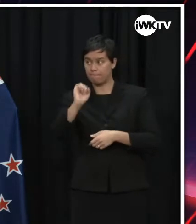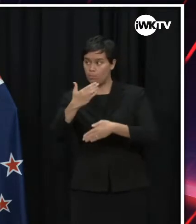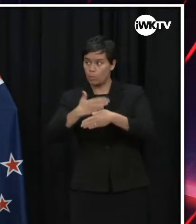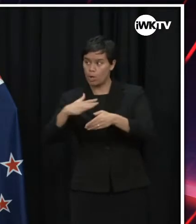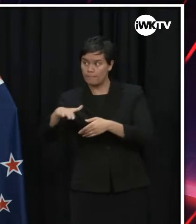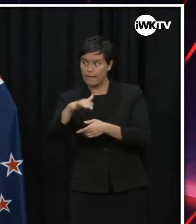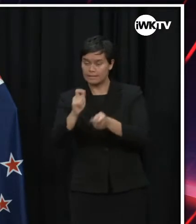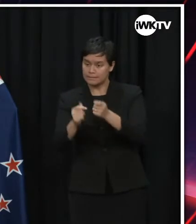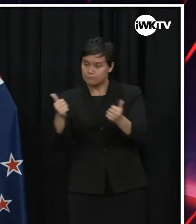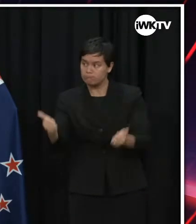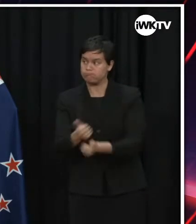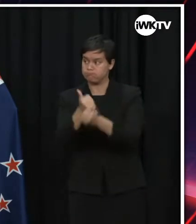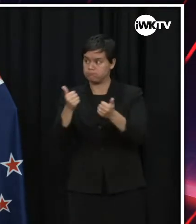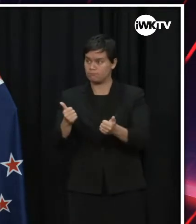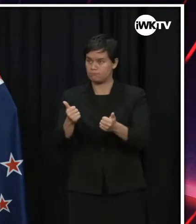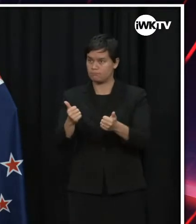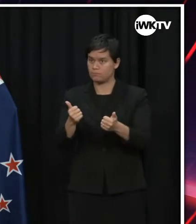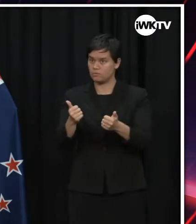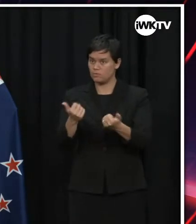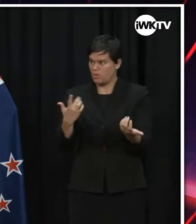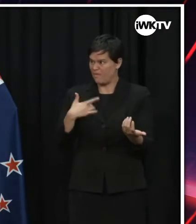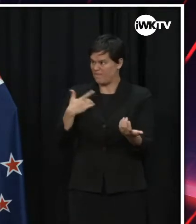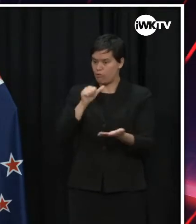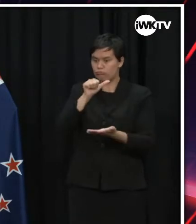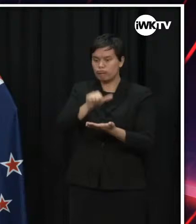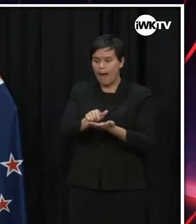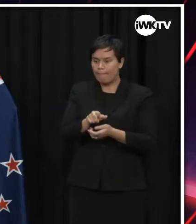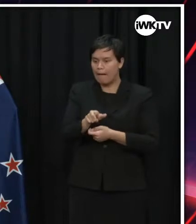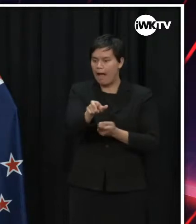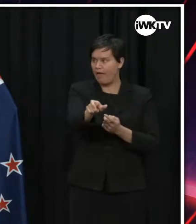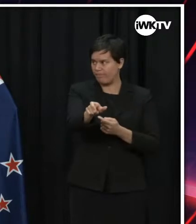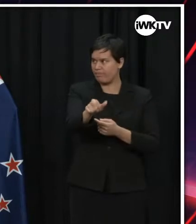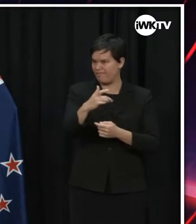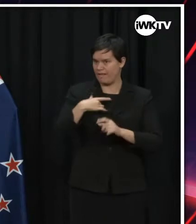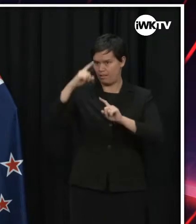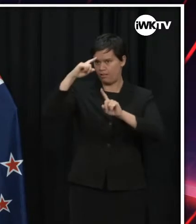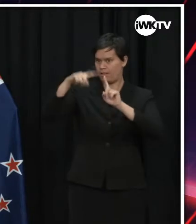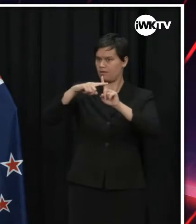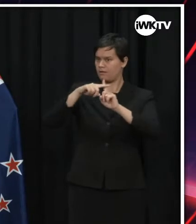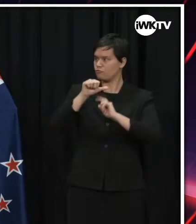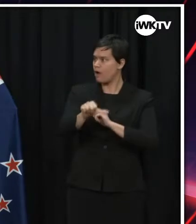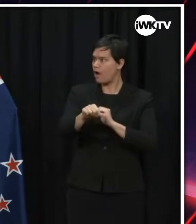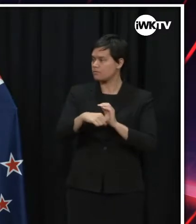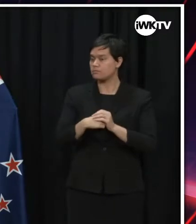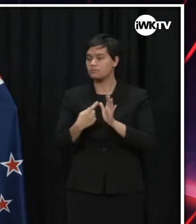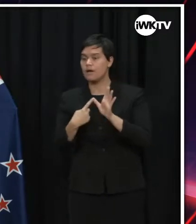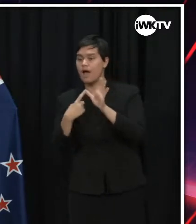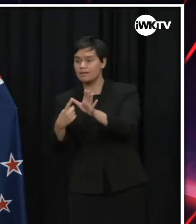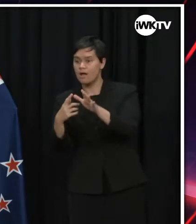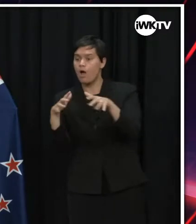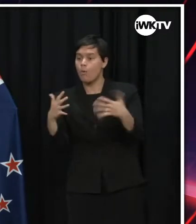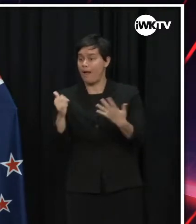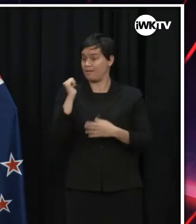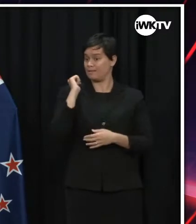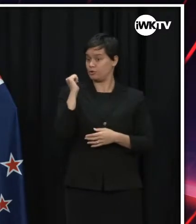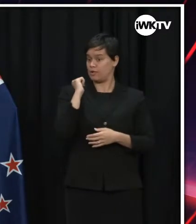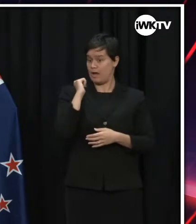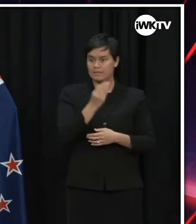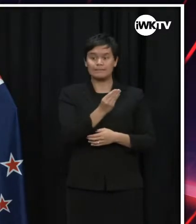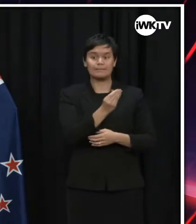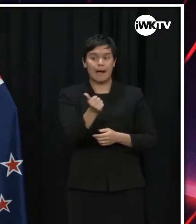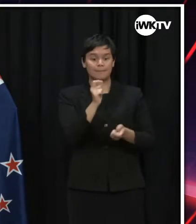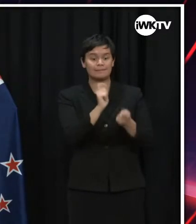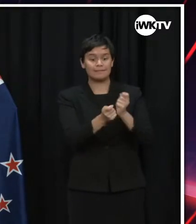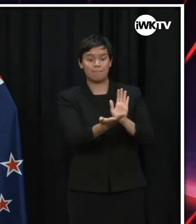got to give us a little bit of a sense that we're on the right track. Yeah, so as you will have heard from the Director General's update, a number of the swabs taken yesterday, we still haven't